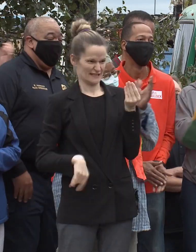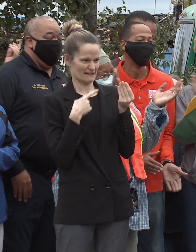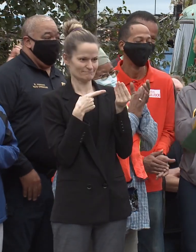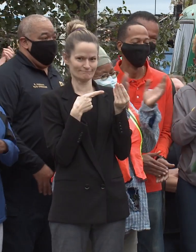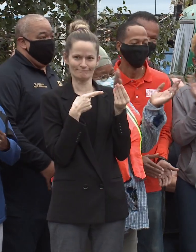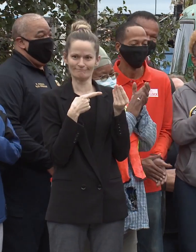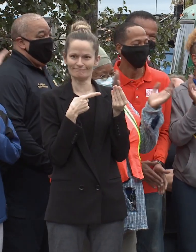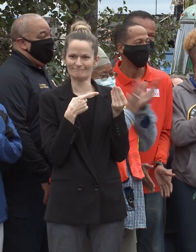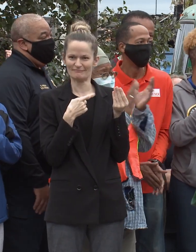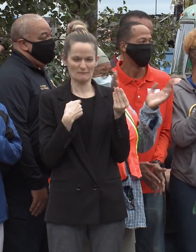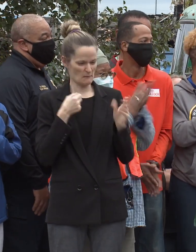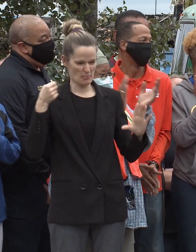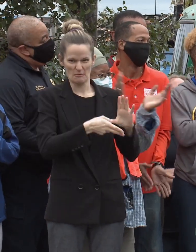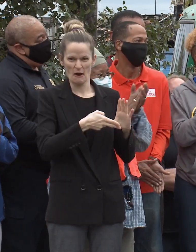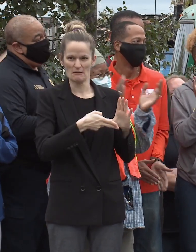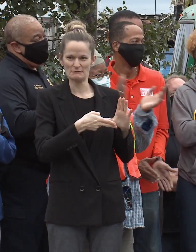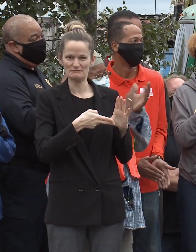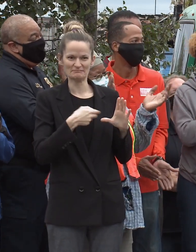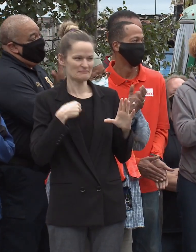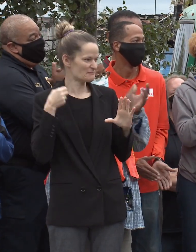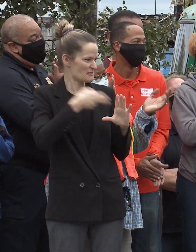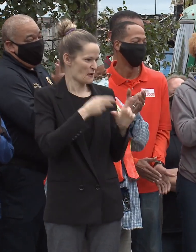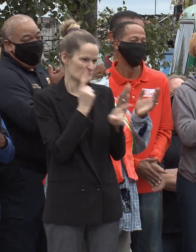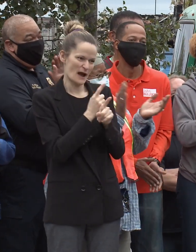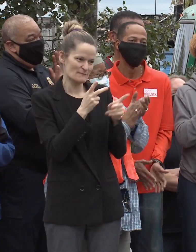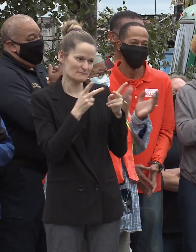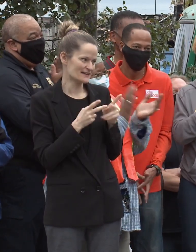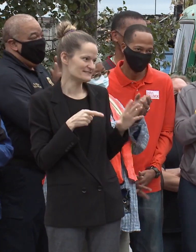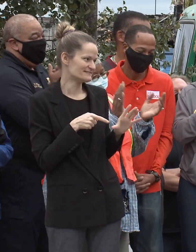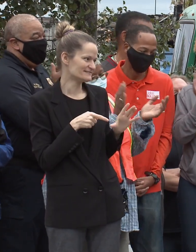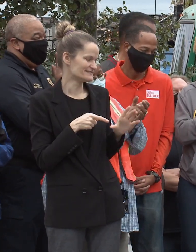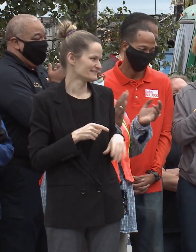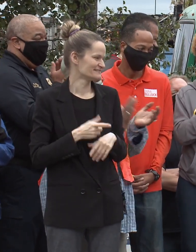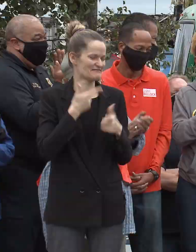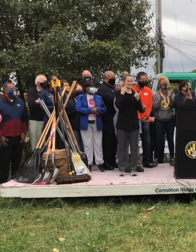And I'm gonna put it in a proper place. Mr. Director, go ahead.